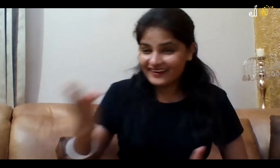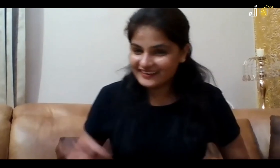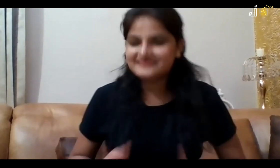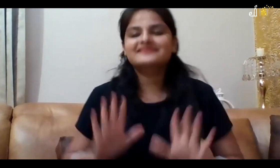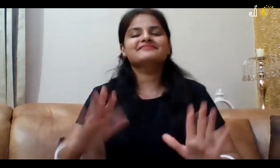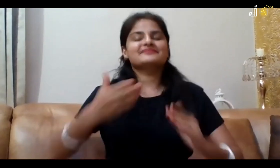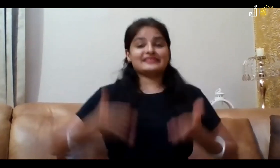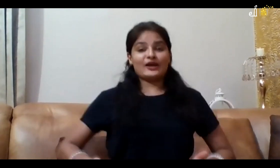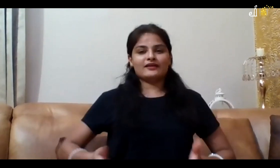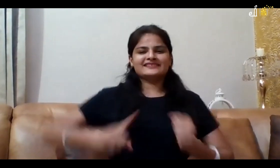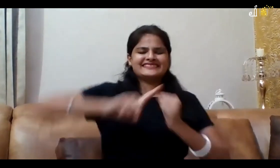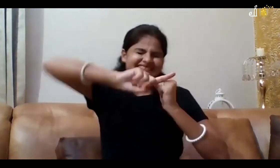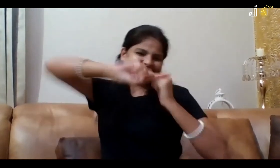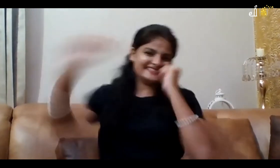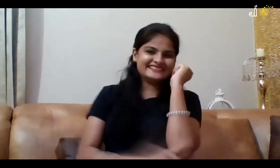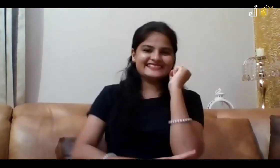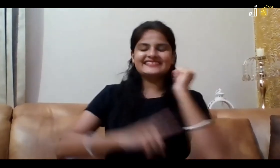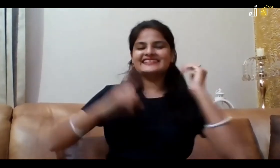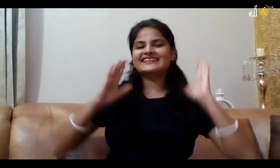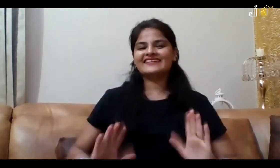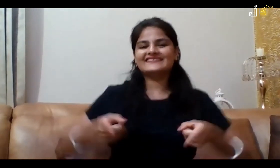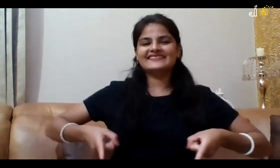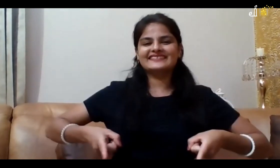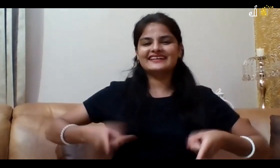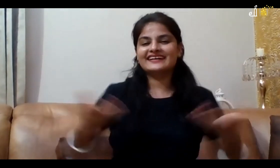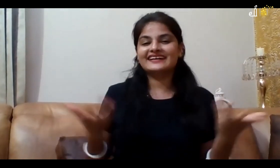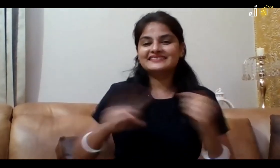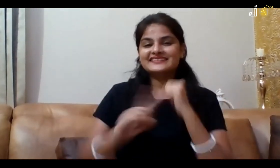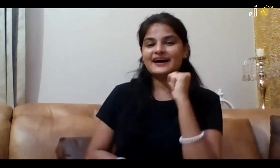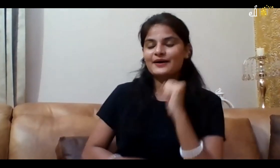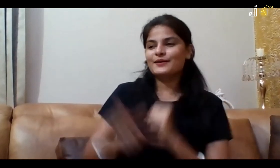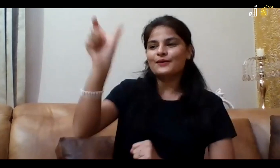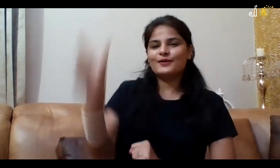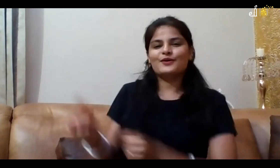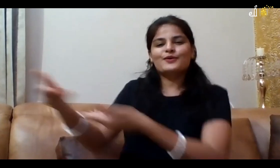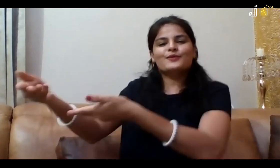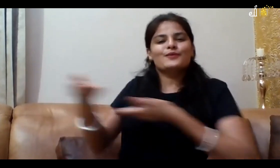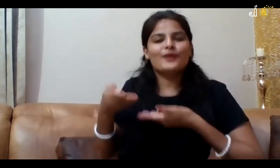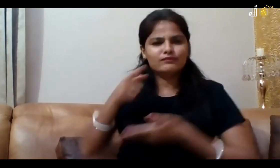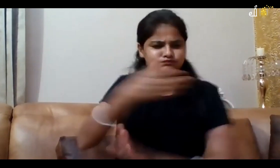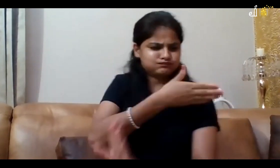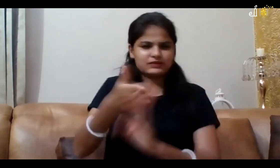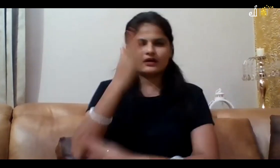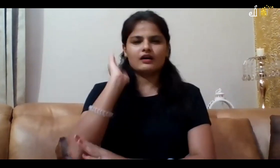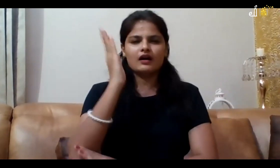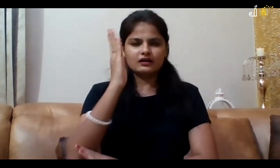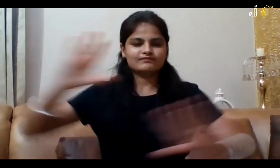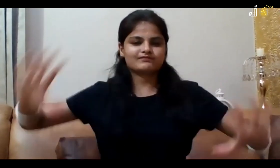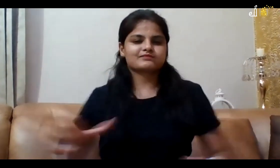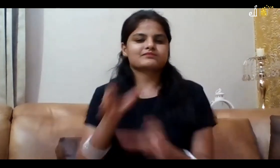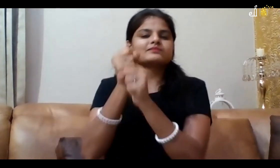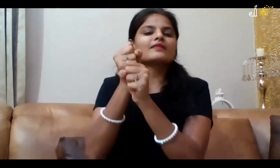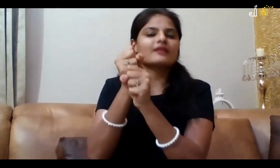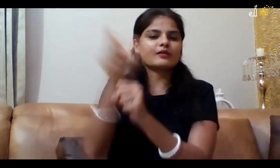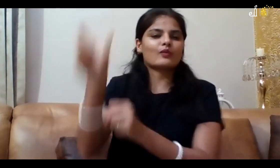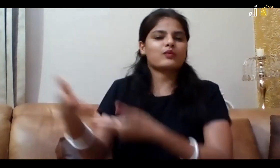continue. Oh, I thought you're all getting bored. No, but anyway, we're almost at the end of the workshop.